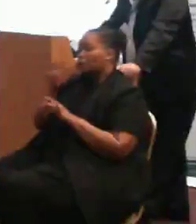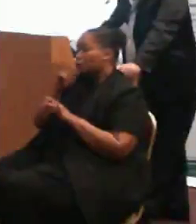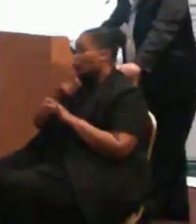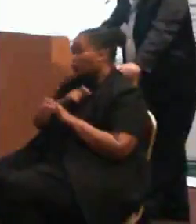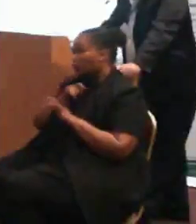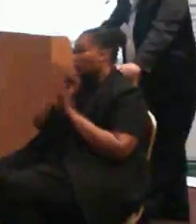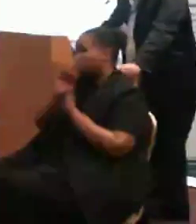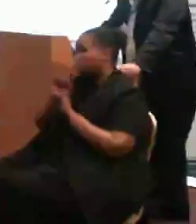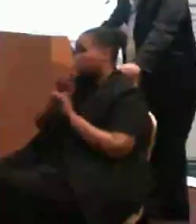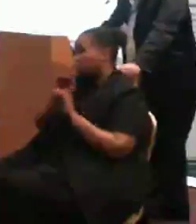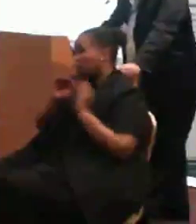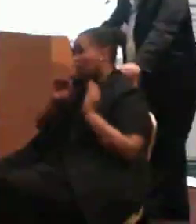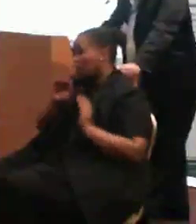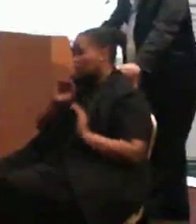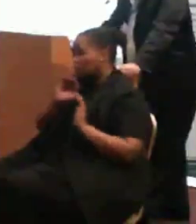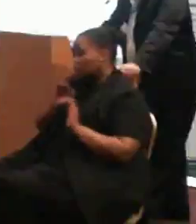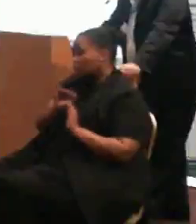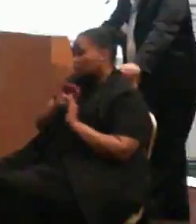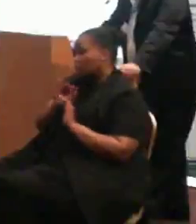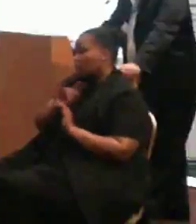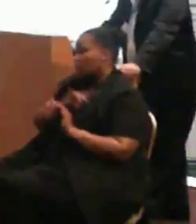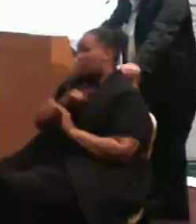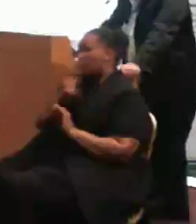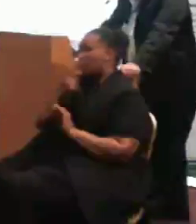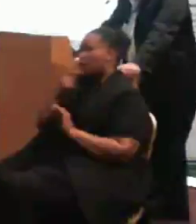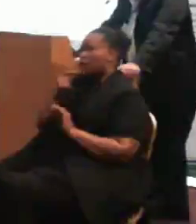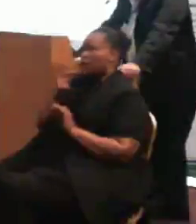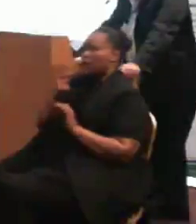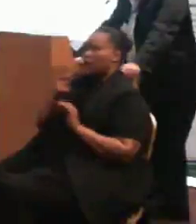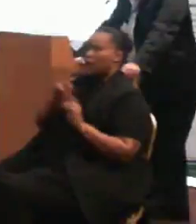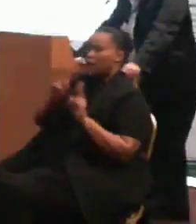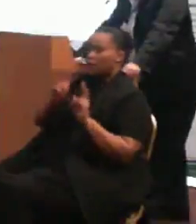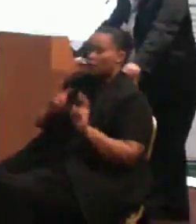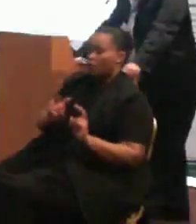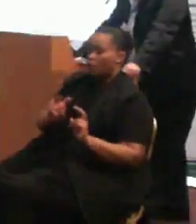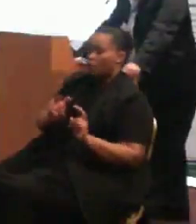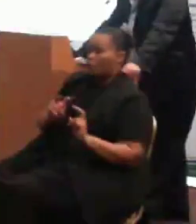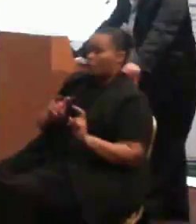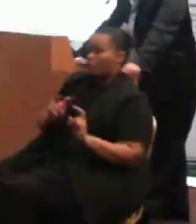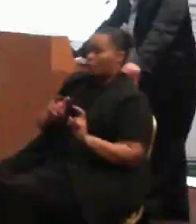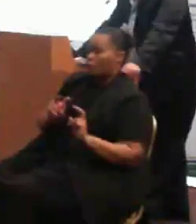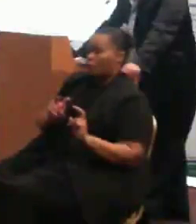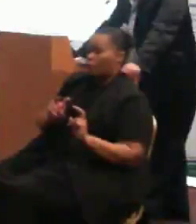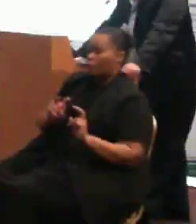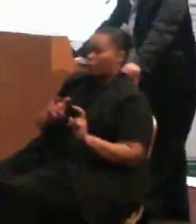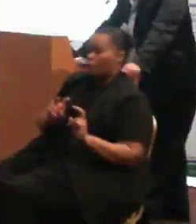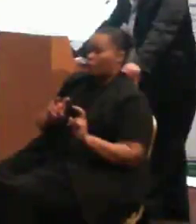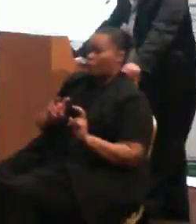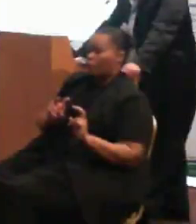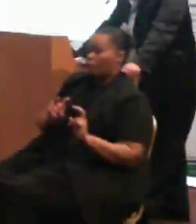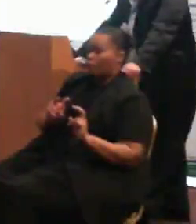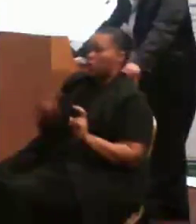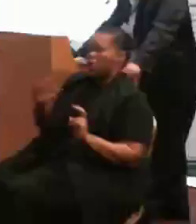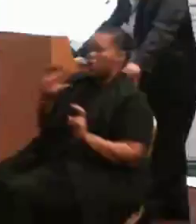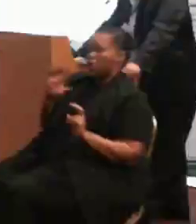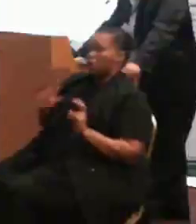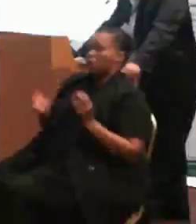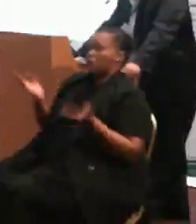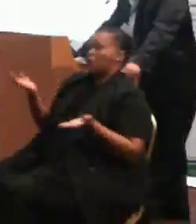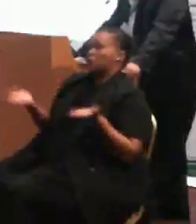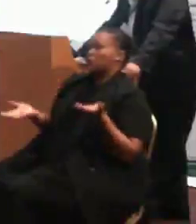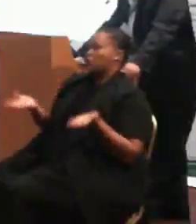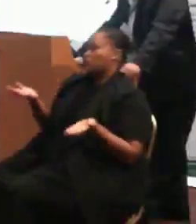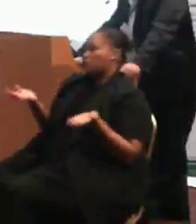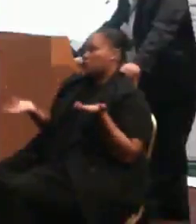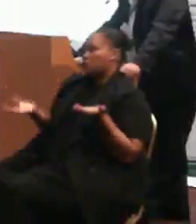Act is that Nersa needs to balance the interests of Eskom, or the electricity producer, and the consumer.